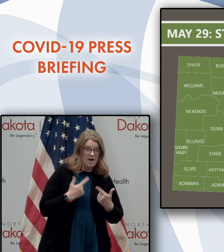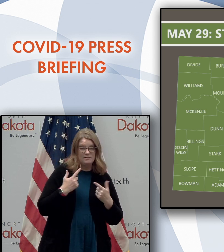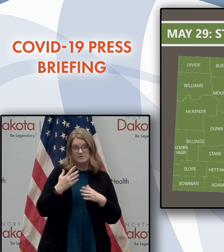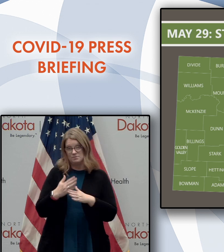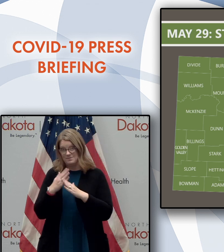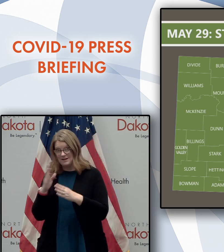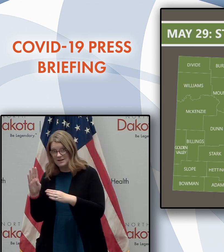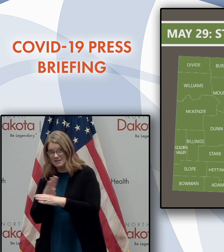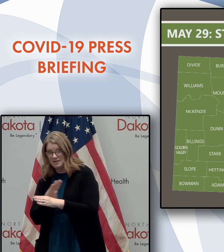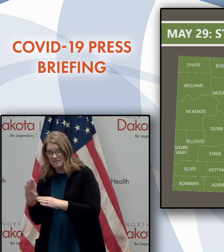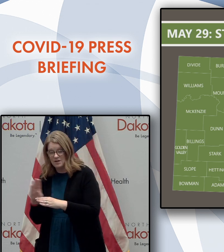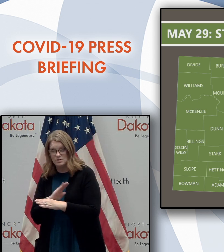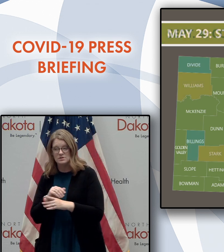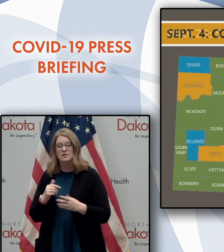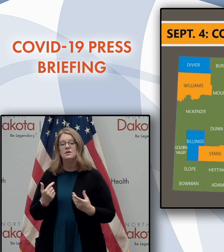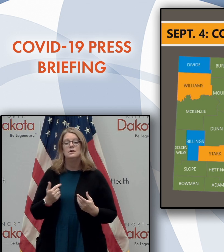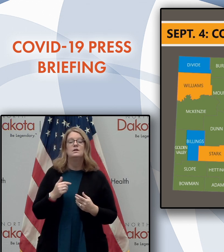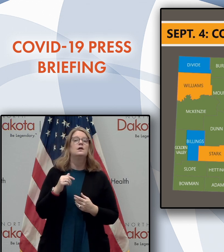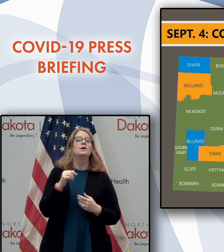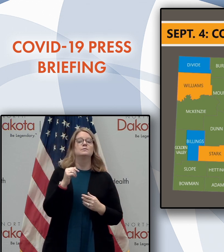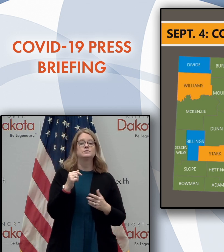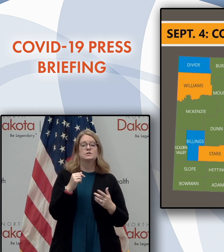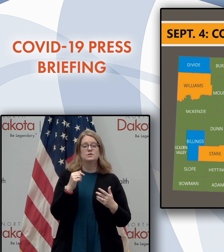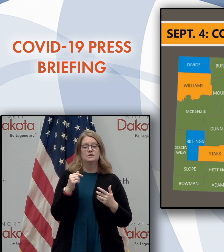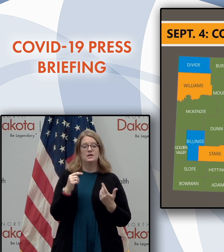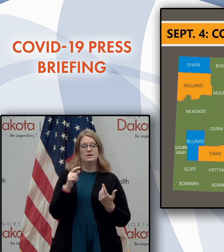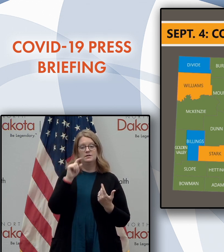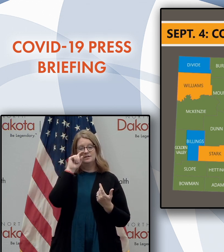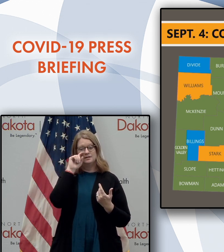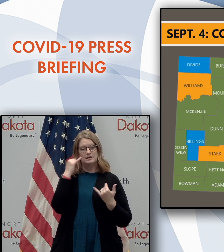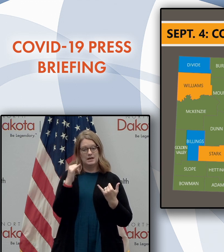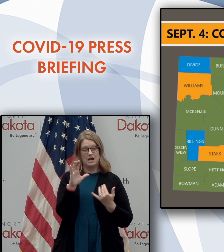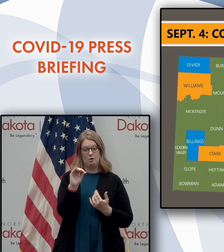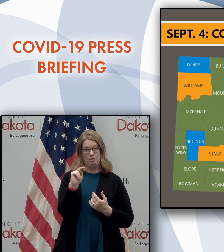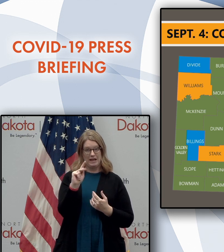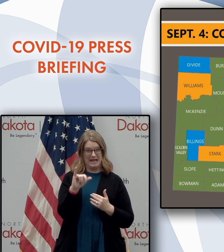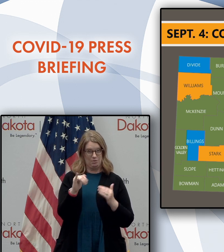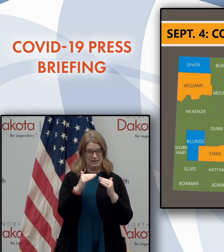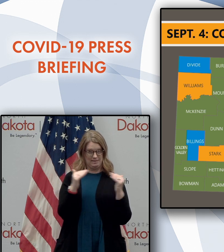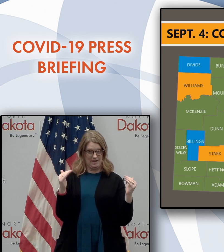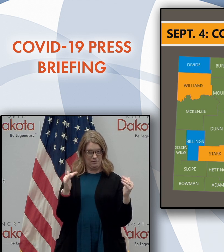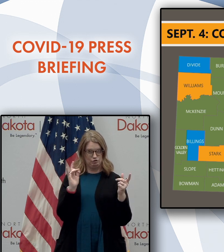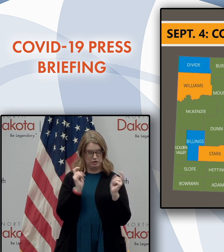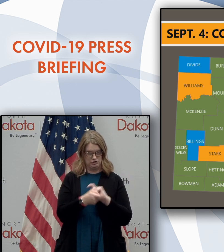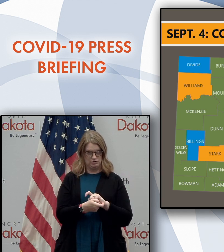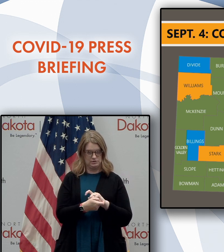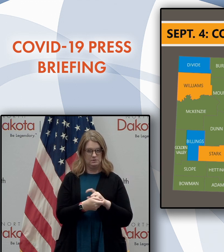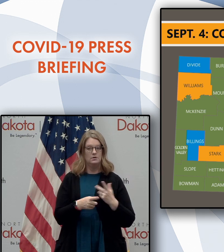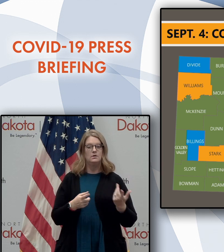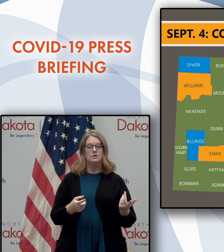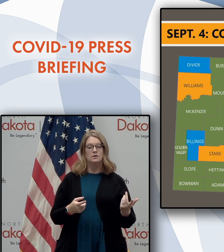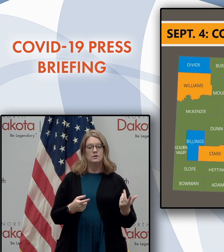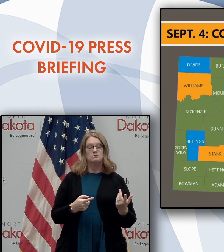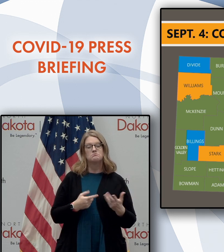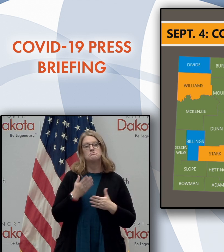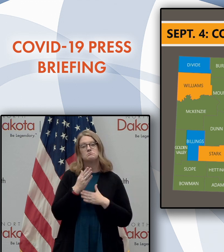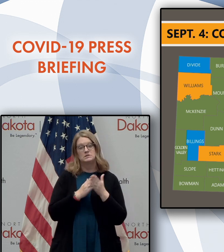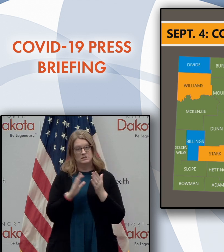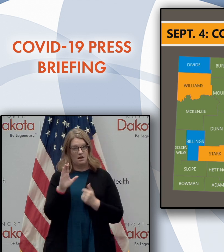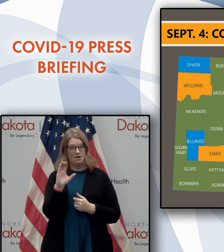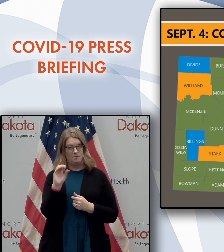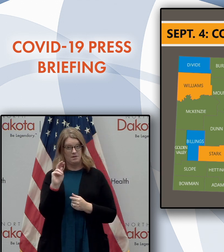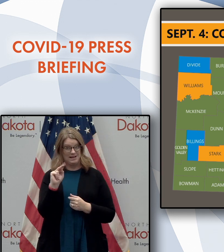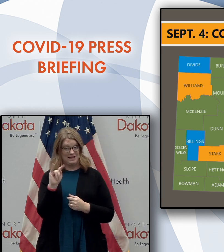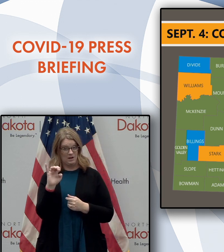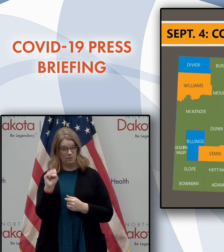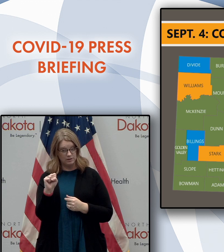On September 4th, we went to county level updates, and this is what the map looked like on that day. So we had some counties